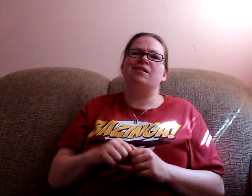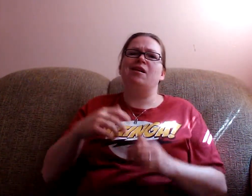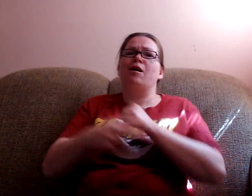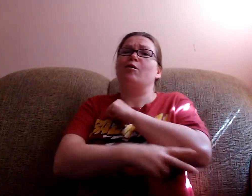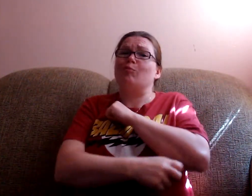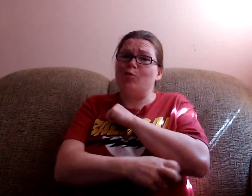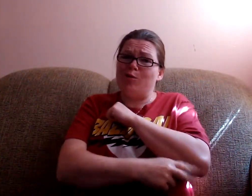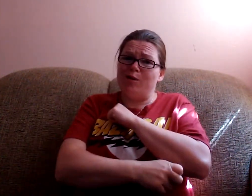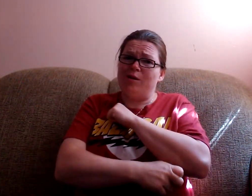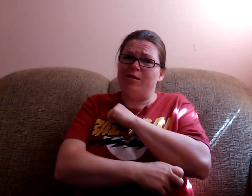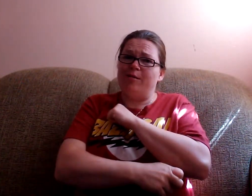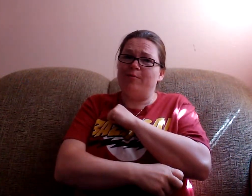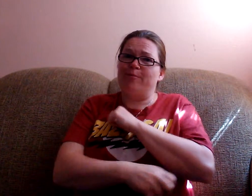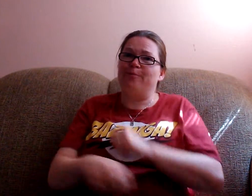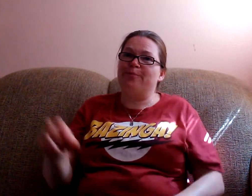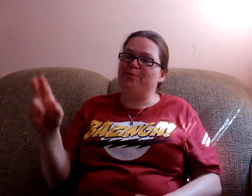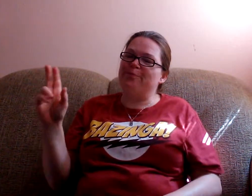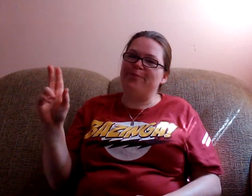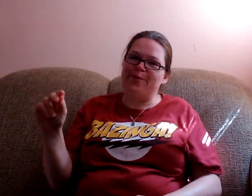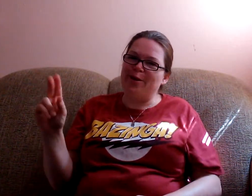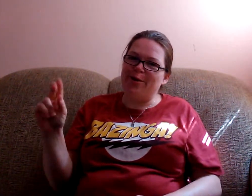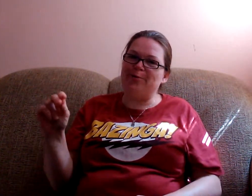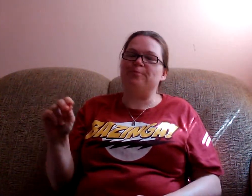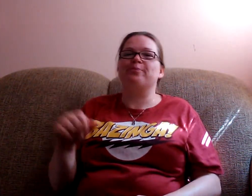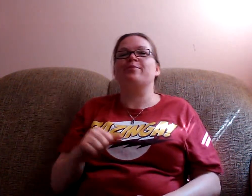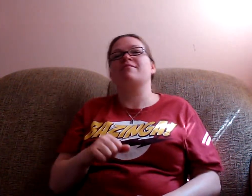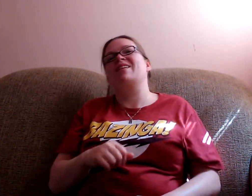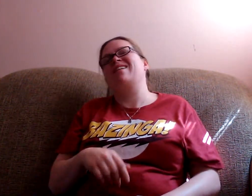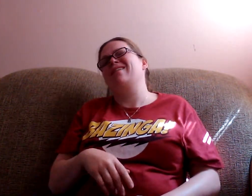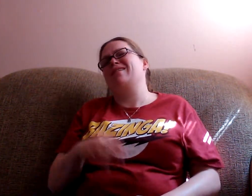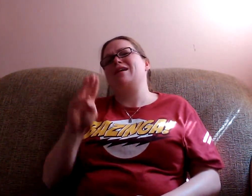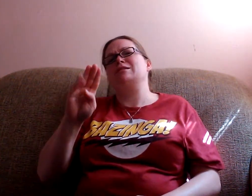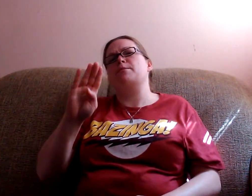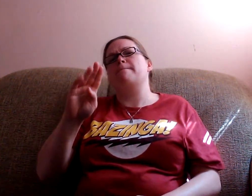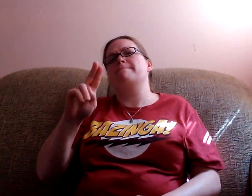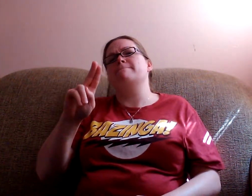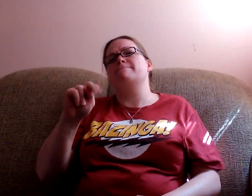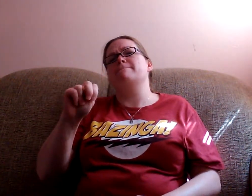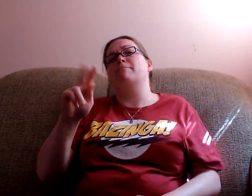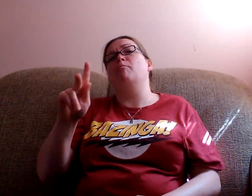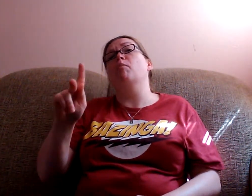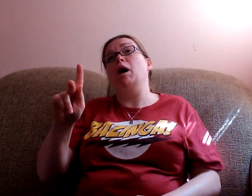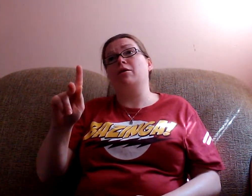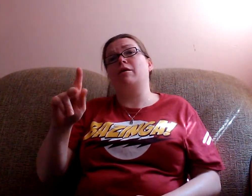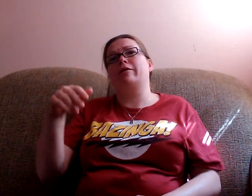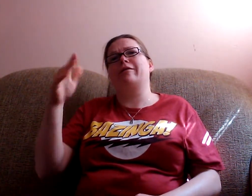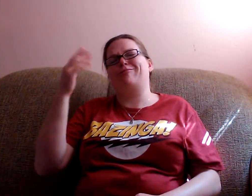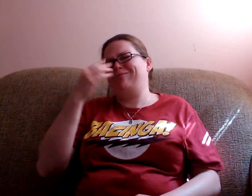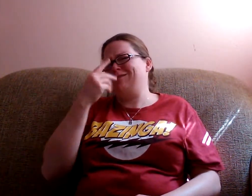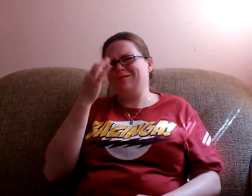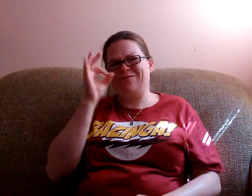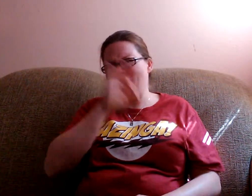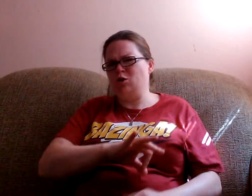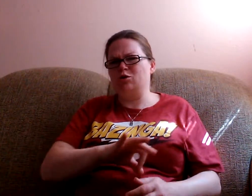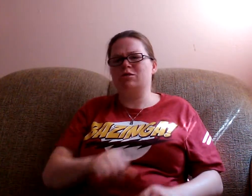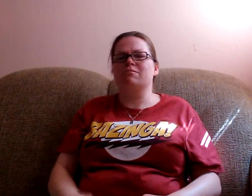right. Somebody supported them. Someone gave them a real good childhood, and a lot of them had support right on up until they